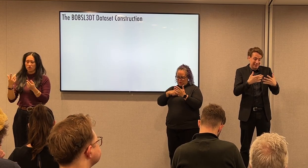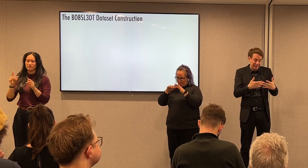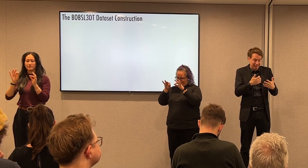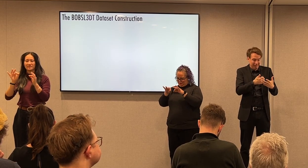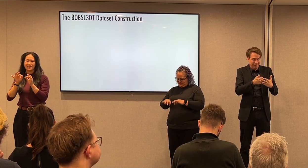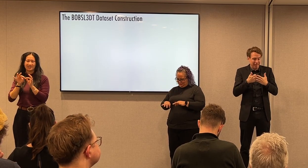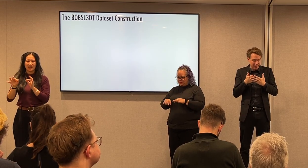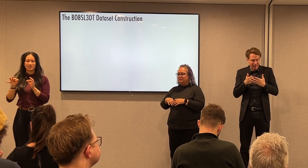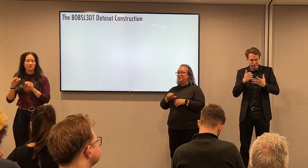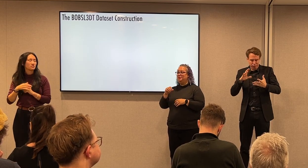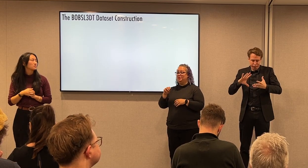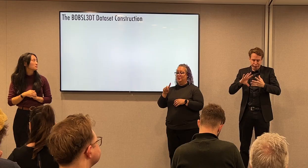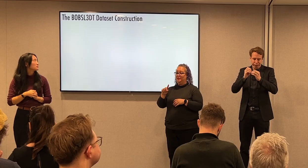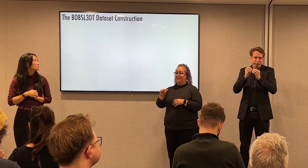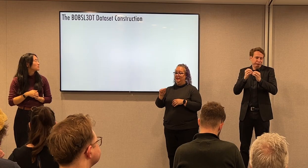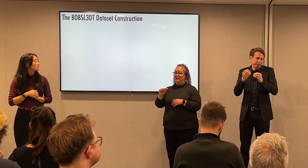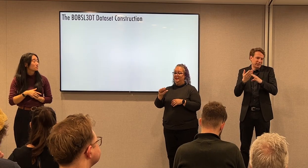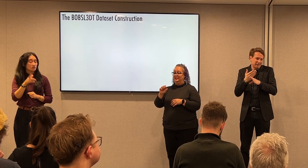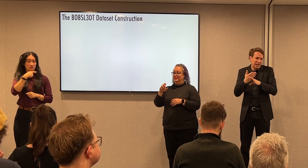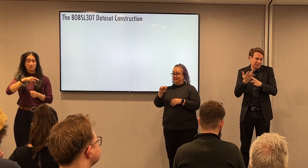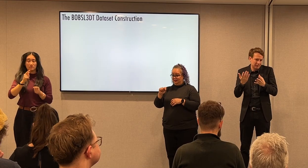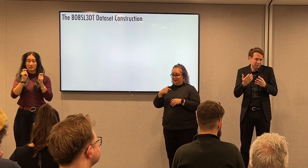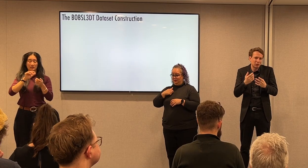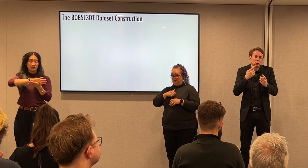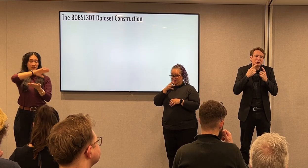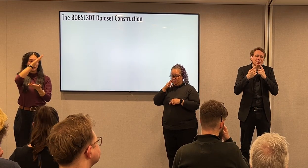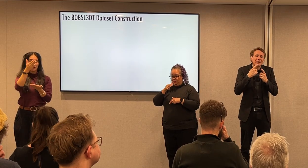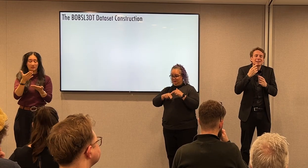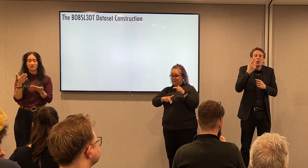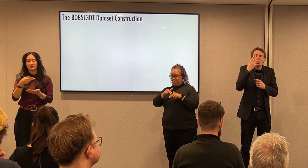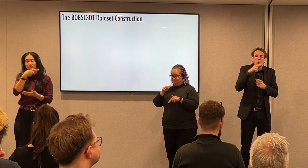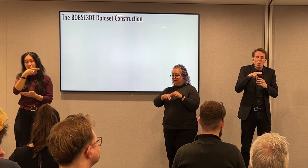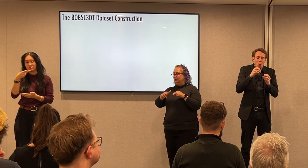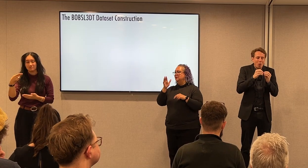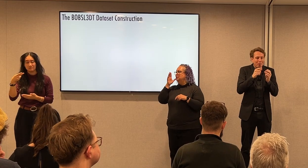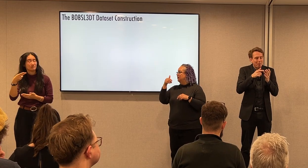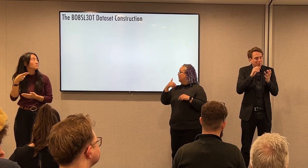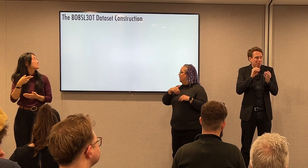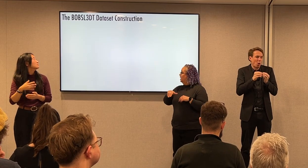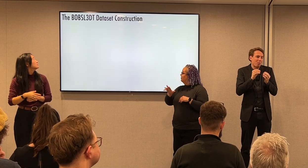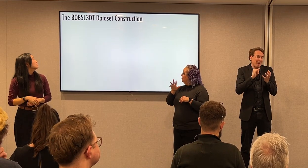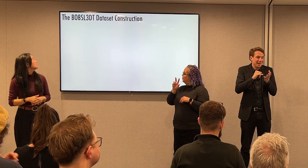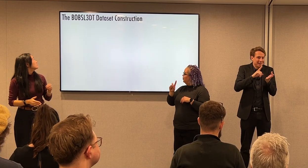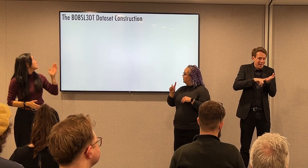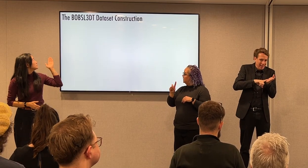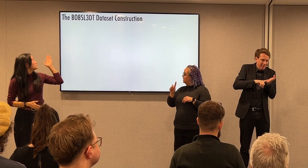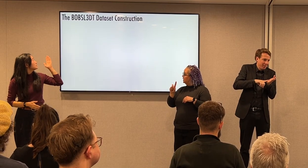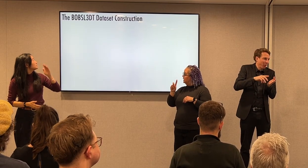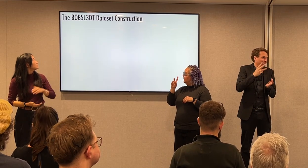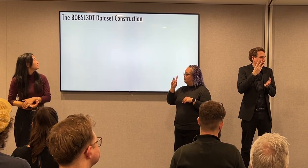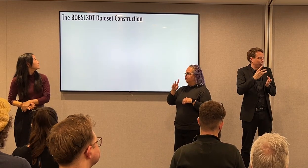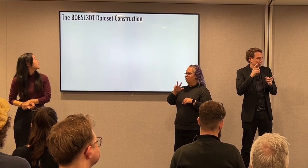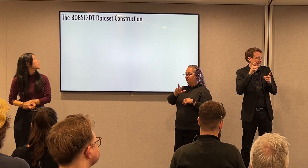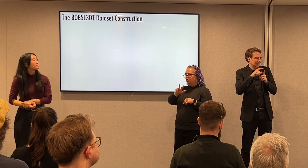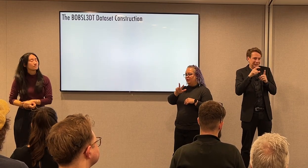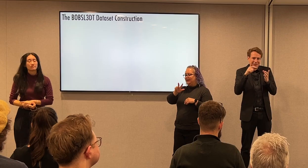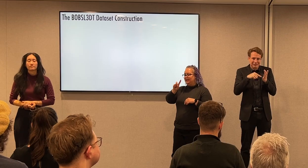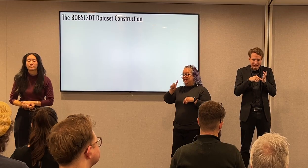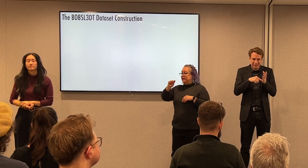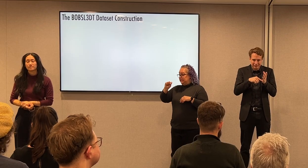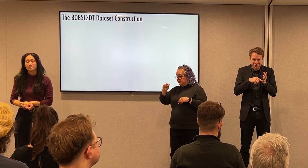set we build is called BabSL 3DT, and it's a data